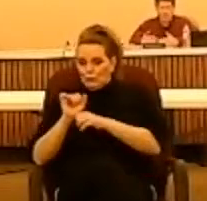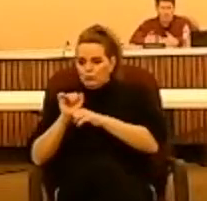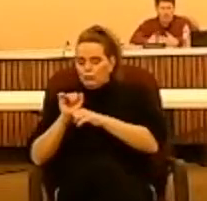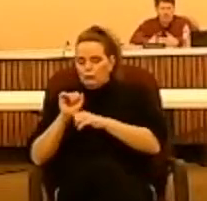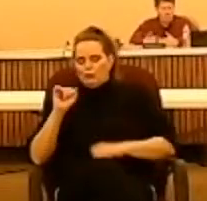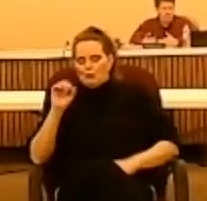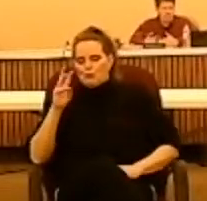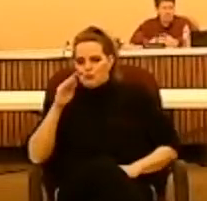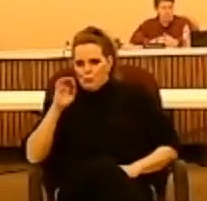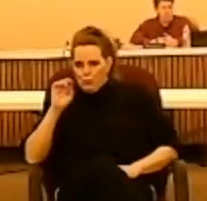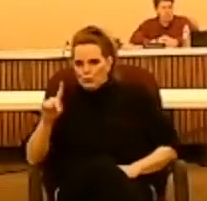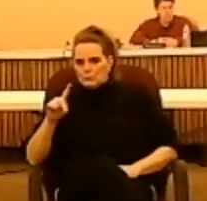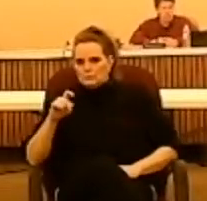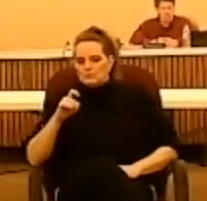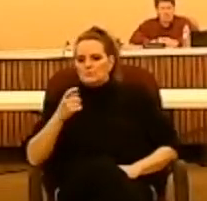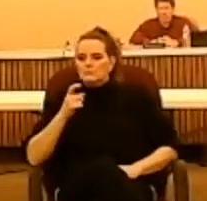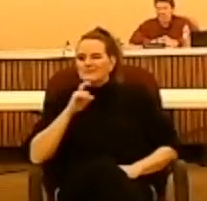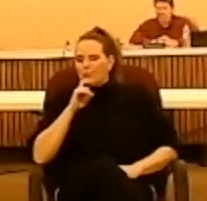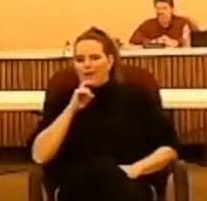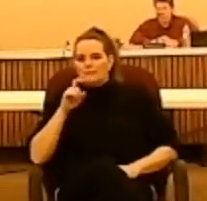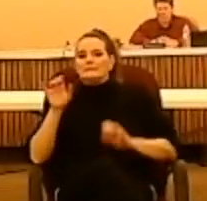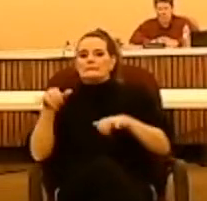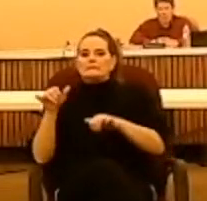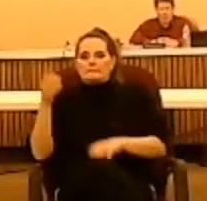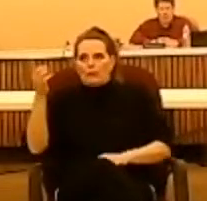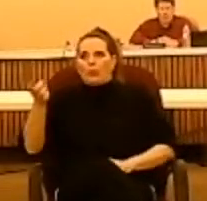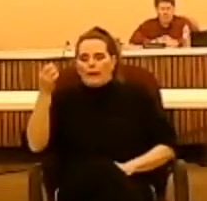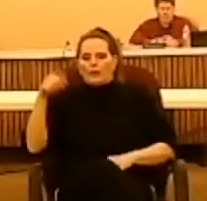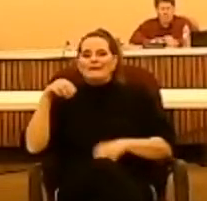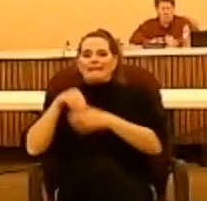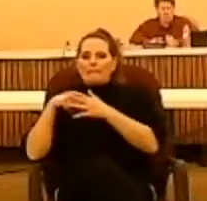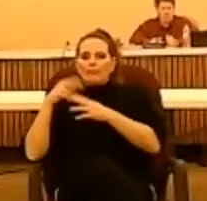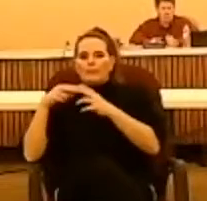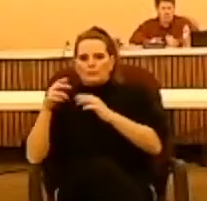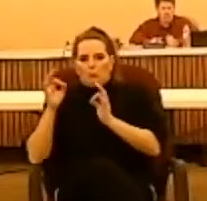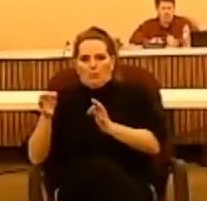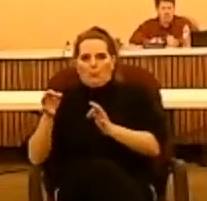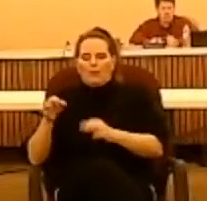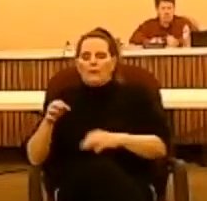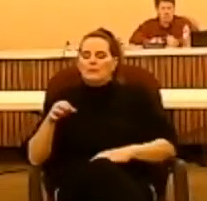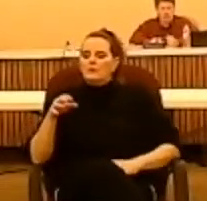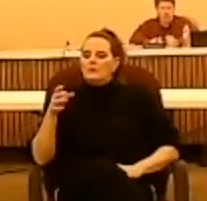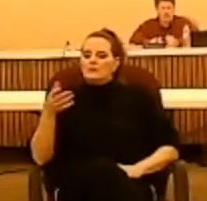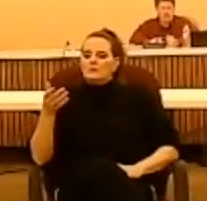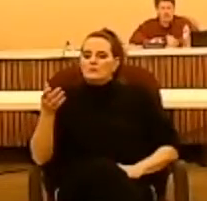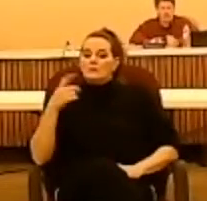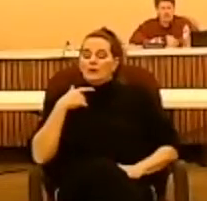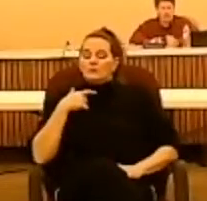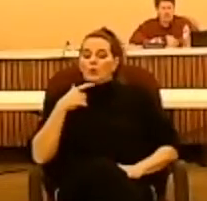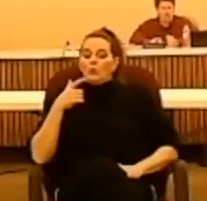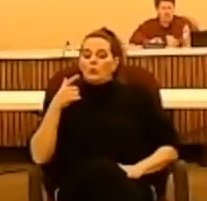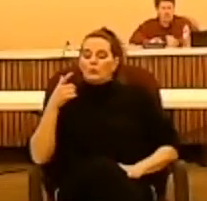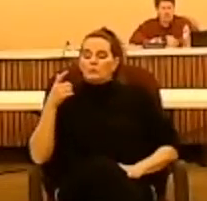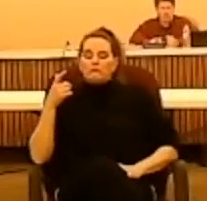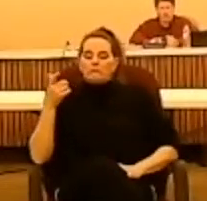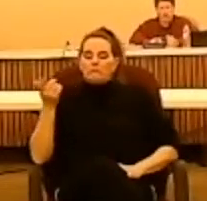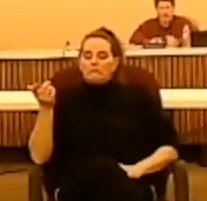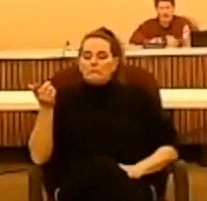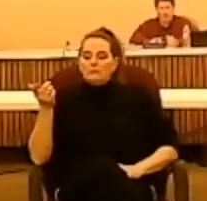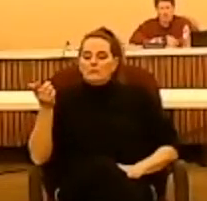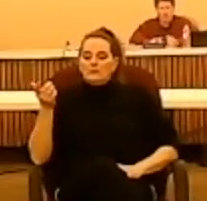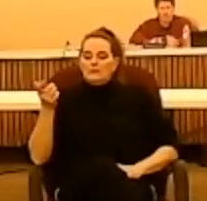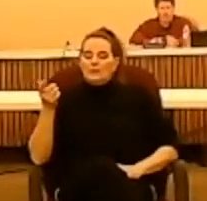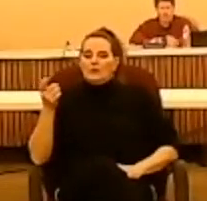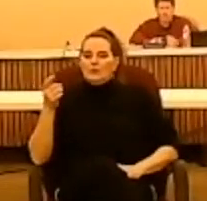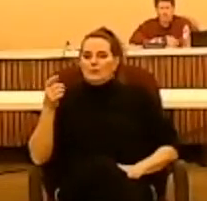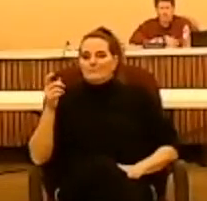full capacity is for the heating, but it's certainly the capacity that there is in there